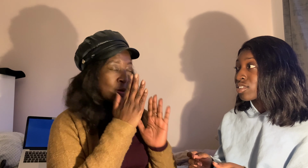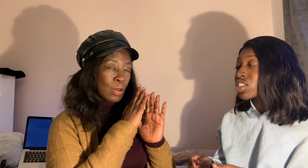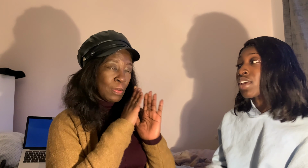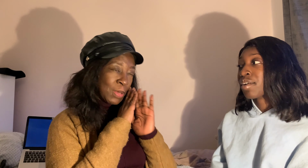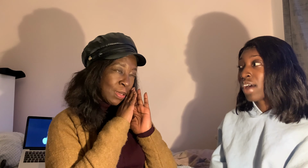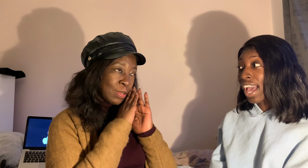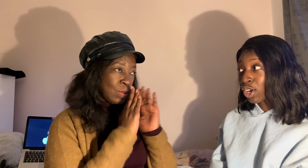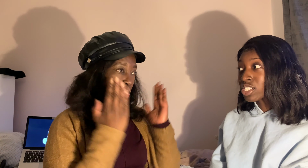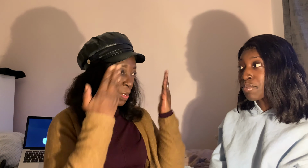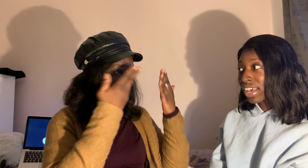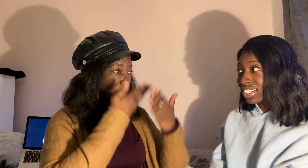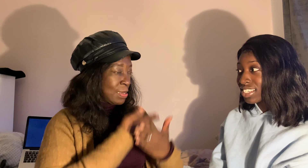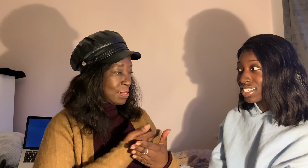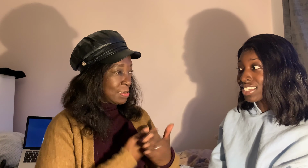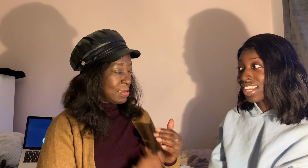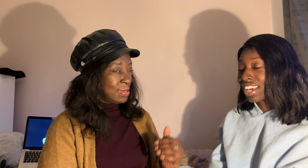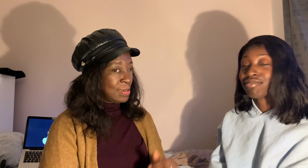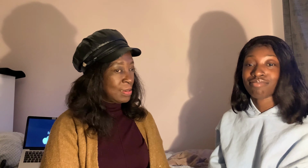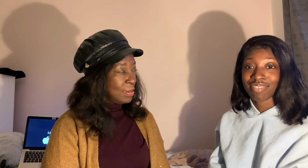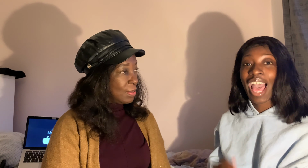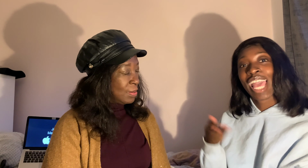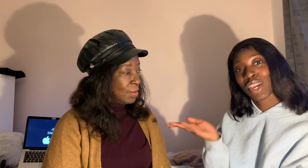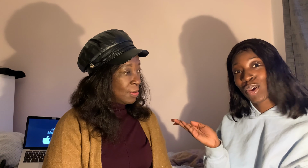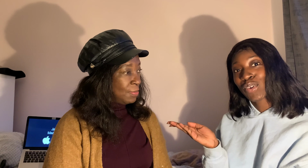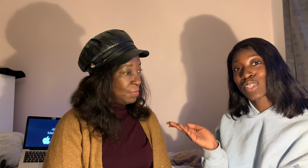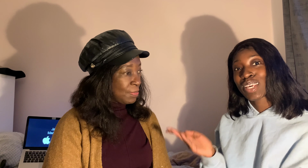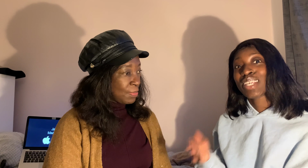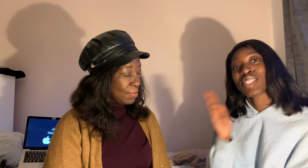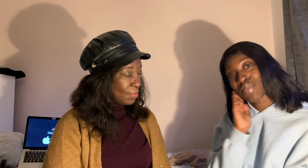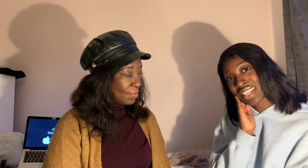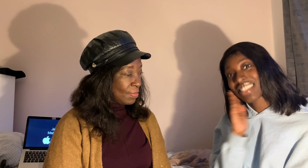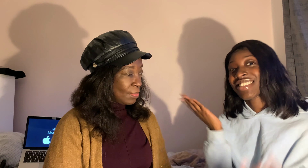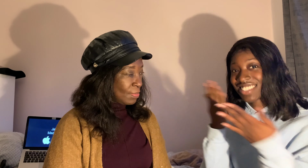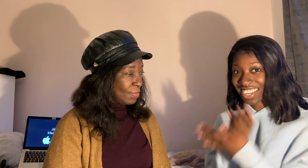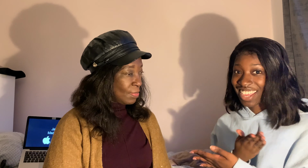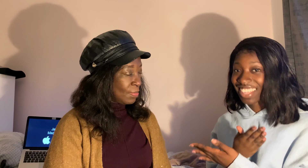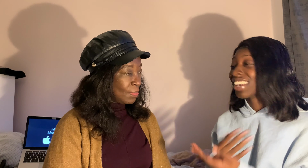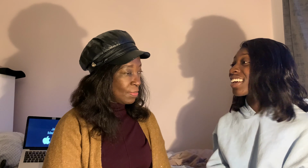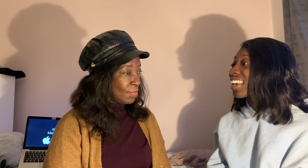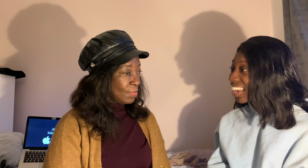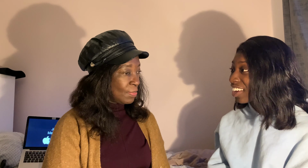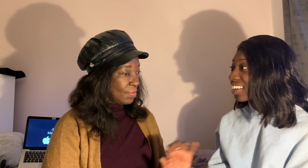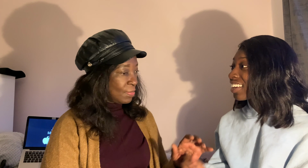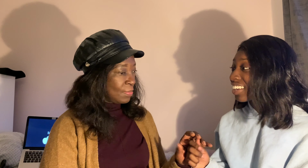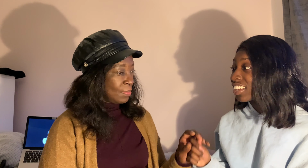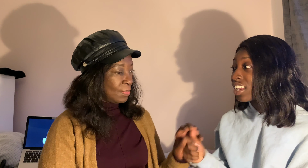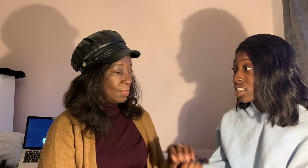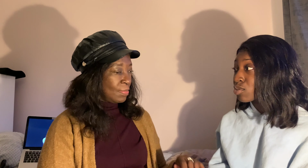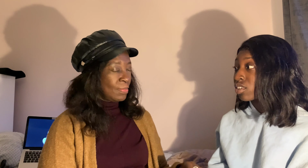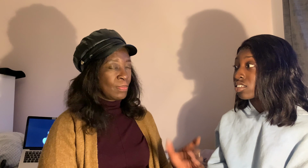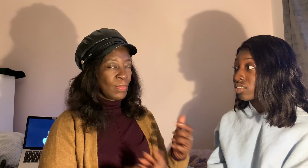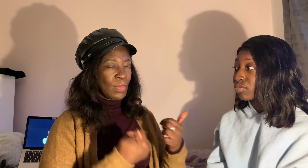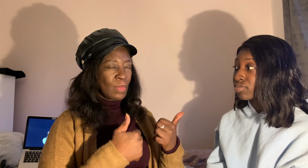So yeah, I go to bed tonight. I go to bed tonight. Okay, next one.